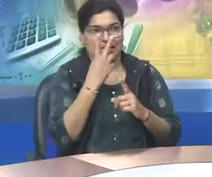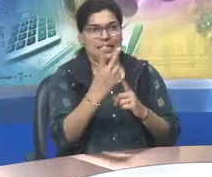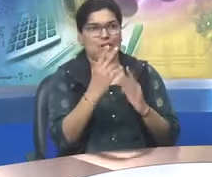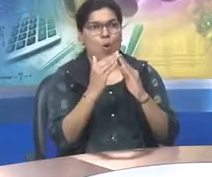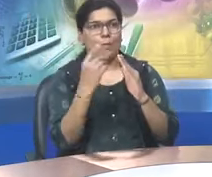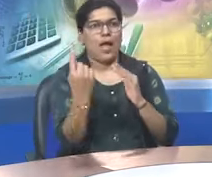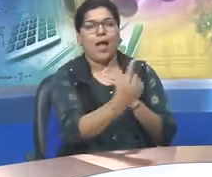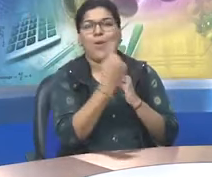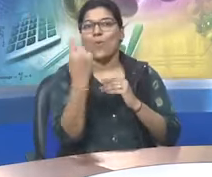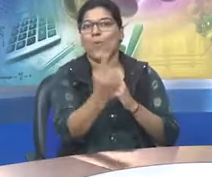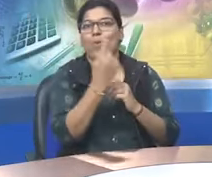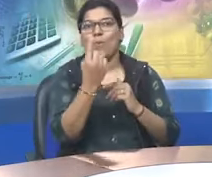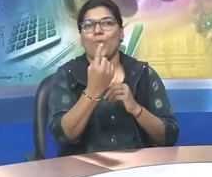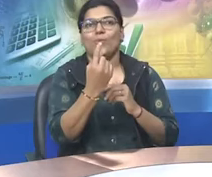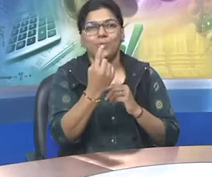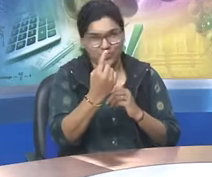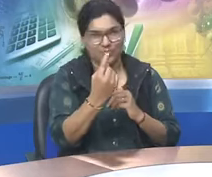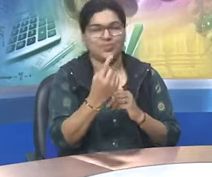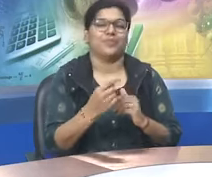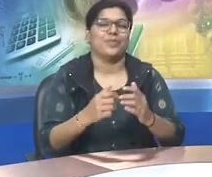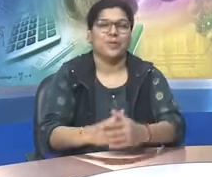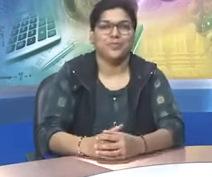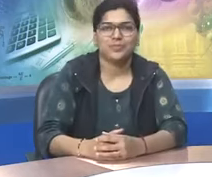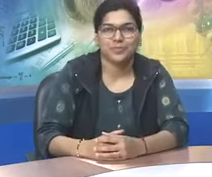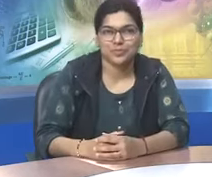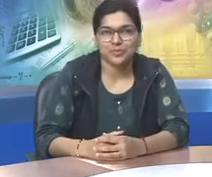So Kamala Das feels lonely.